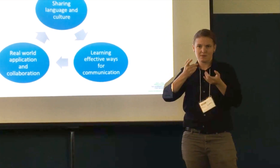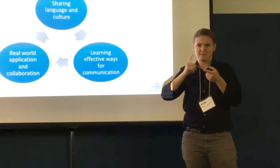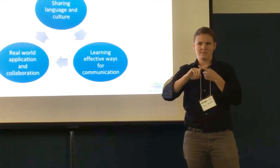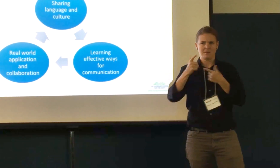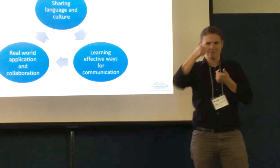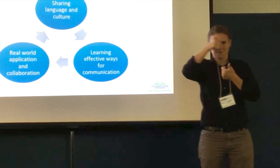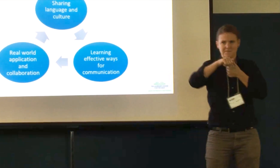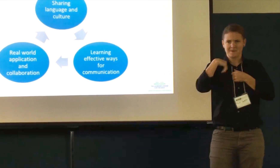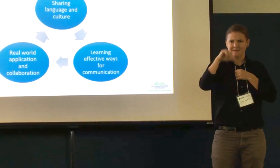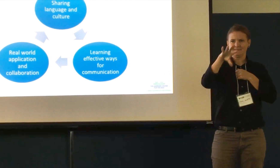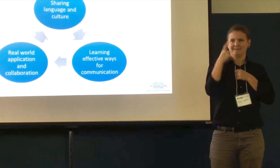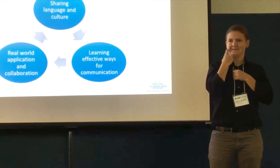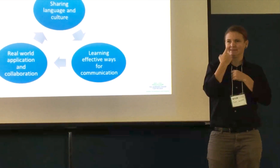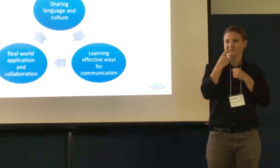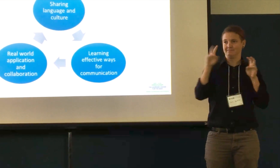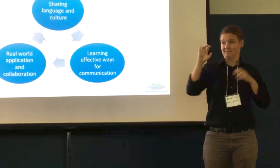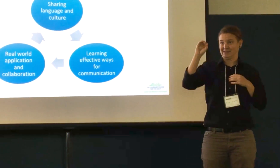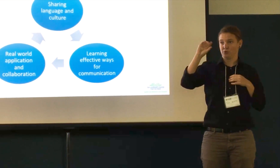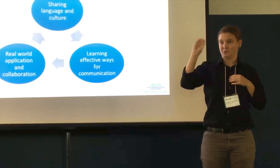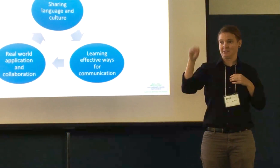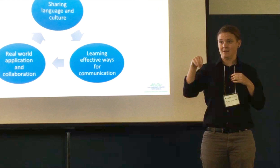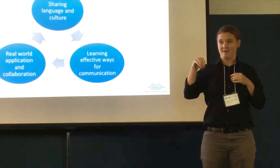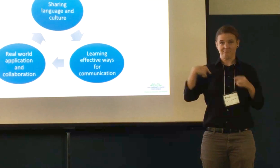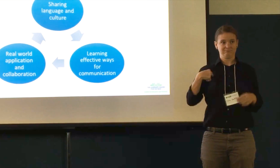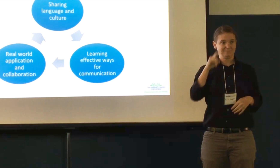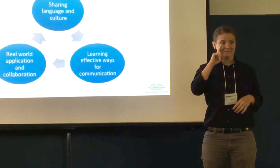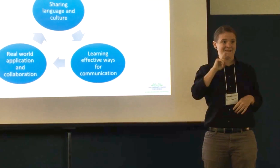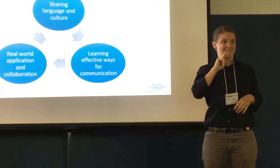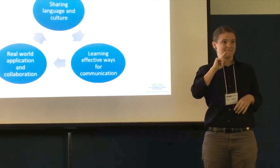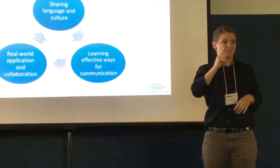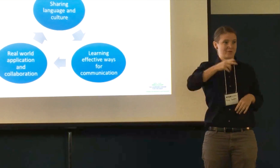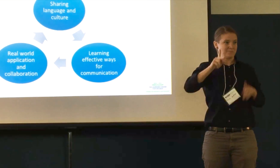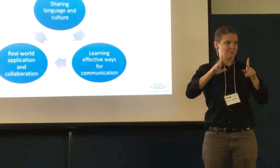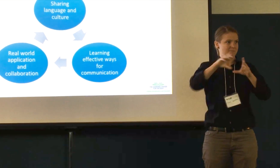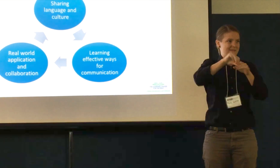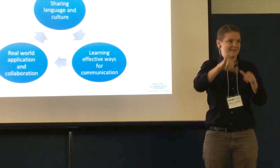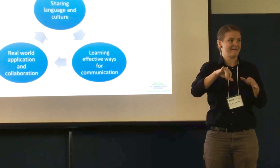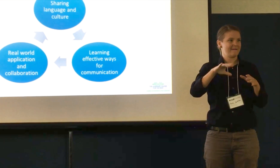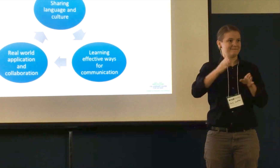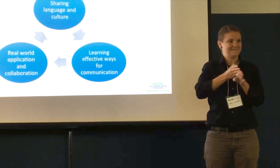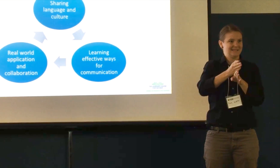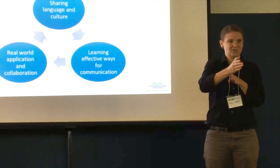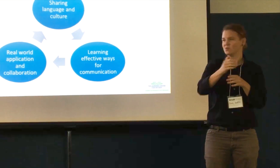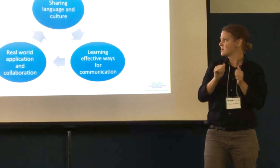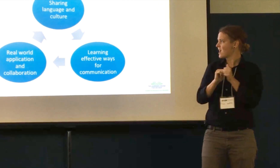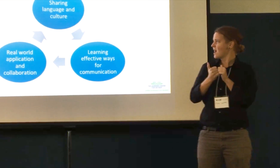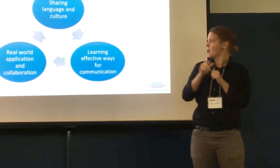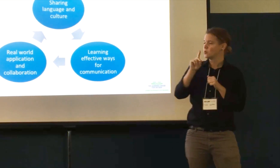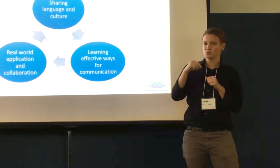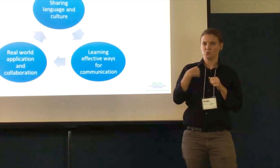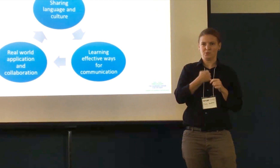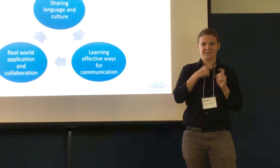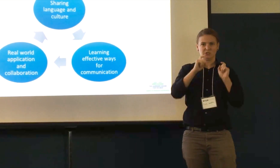So with this collaboration between Gallaudet, Howard, and Harvard, we can really engage with people who are